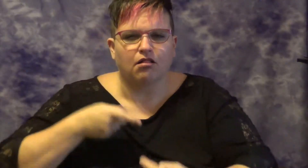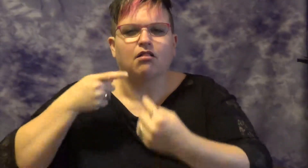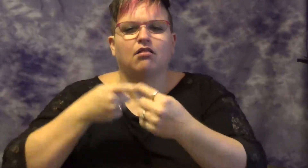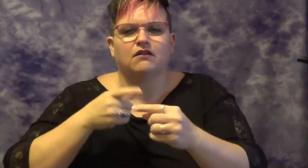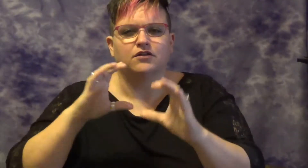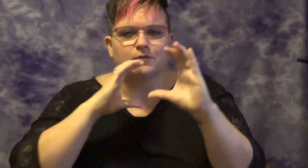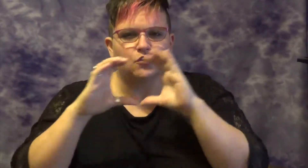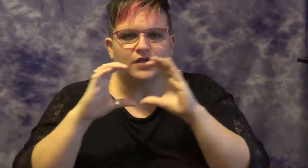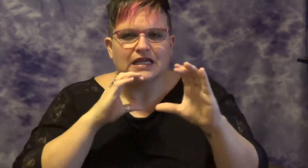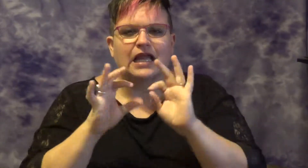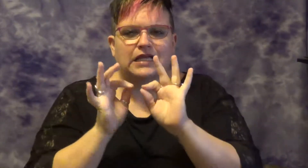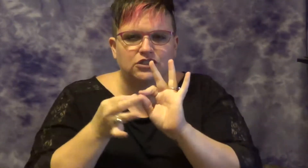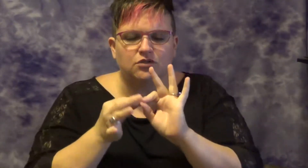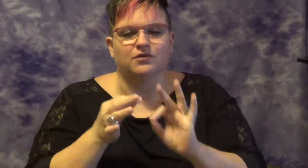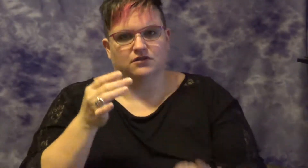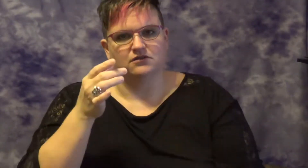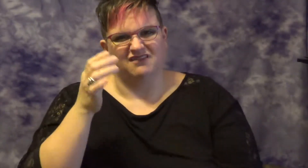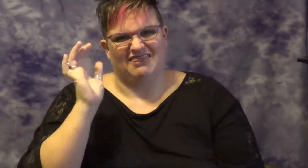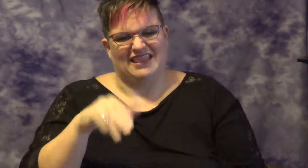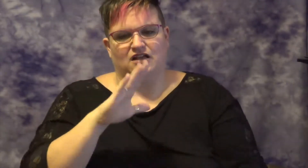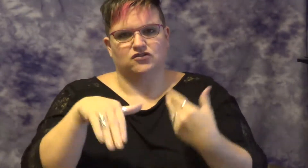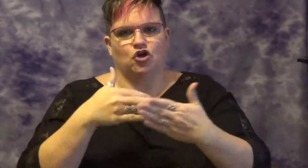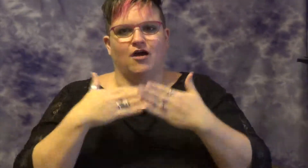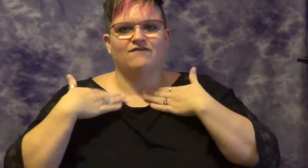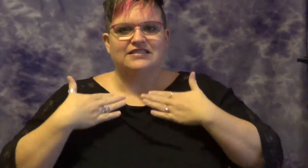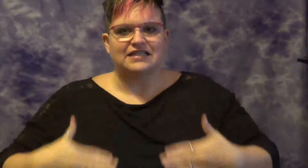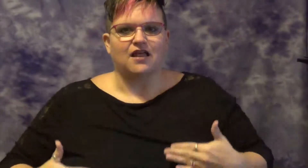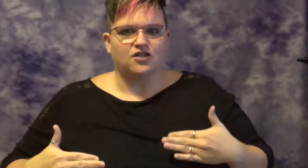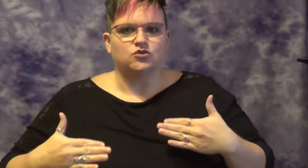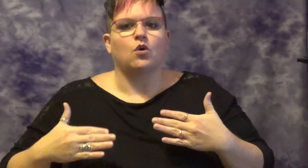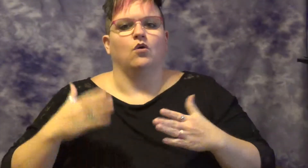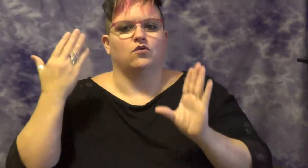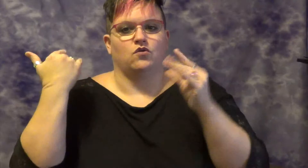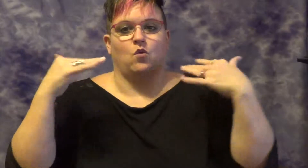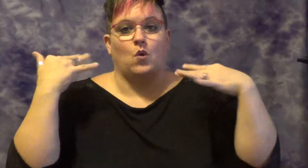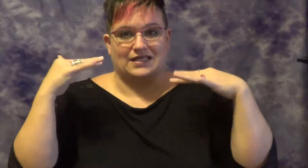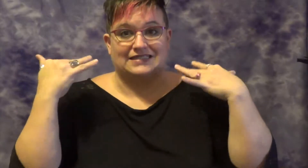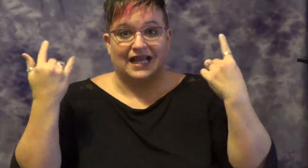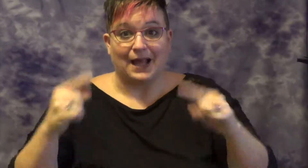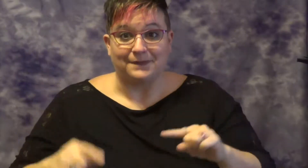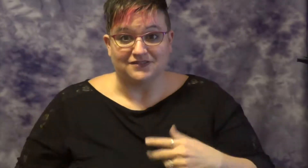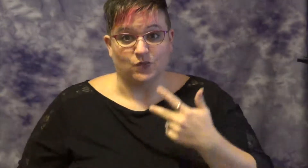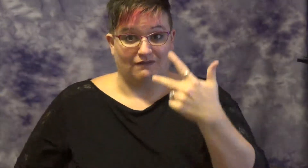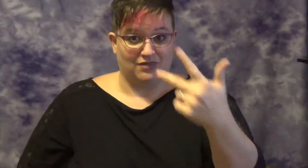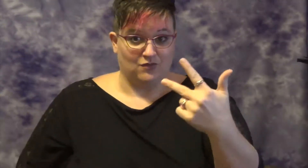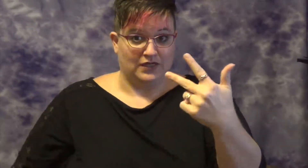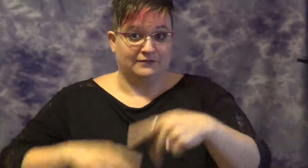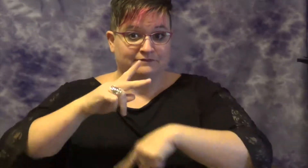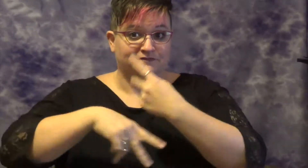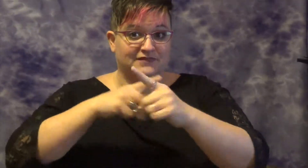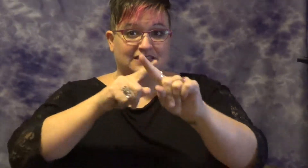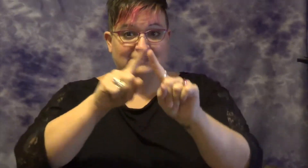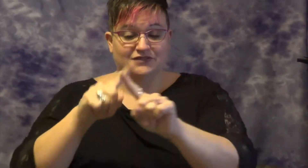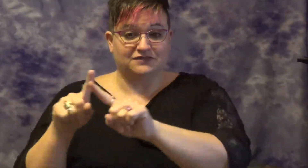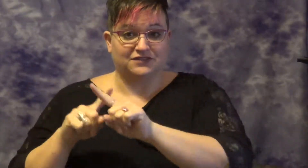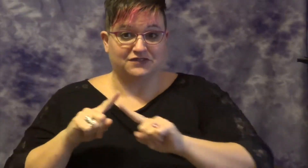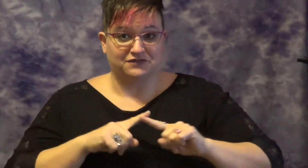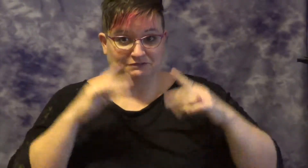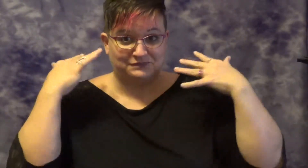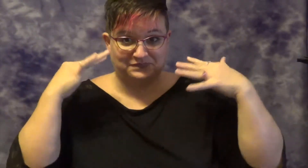trying to interpret, you'll struggle quite a bit through the interpretation because those are all physiological noises.